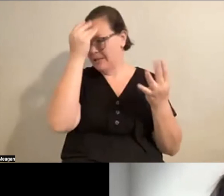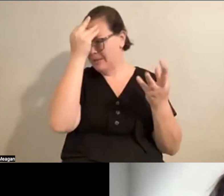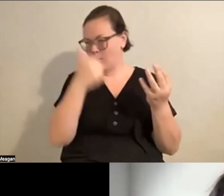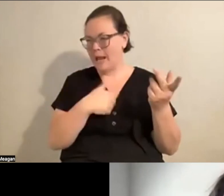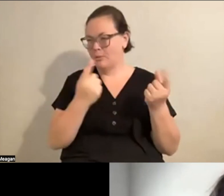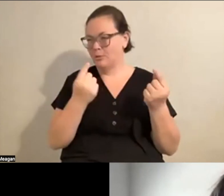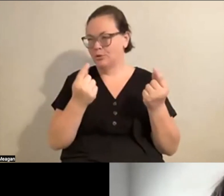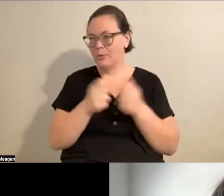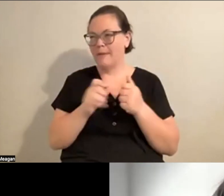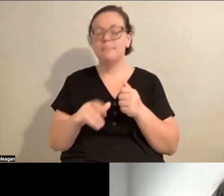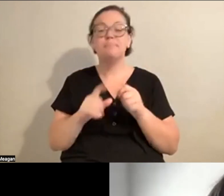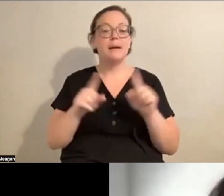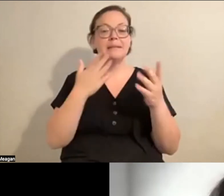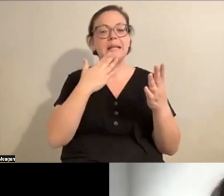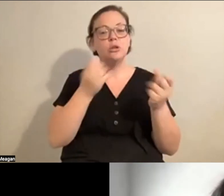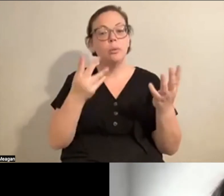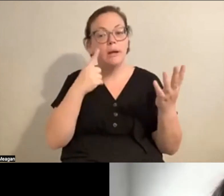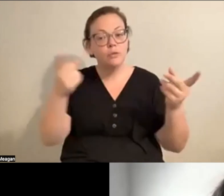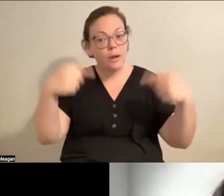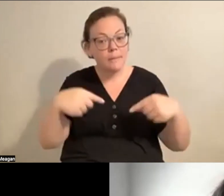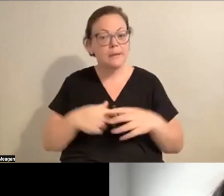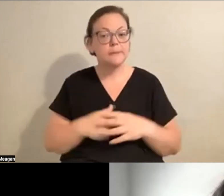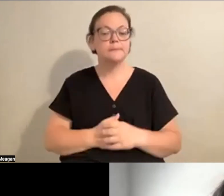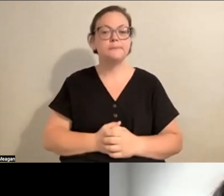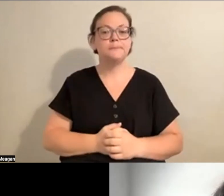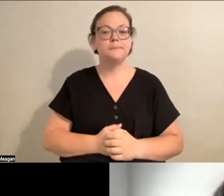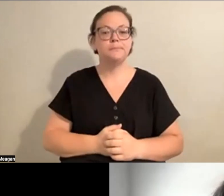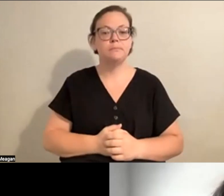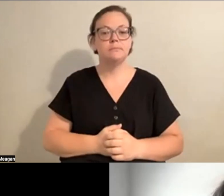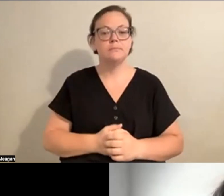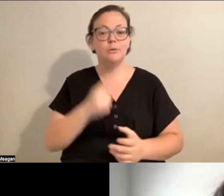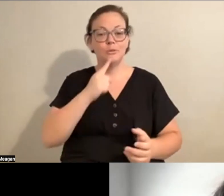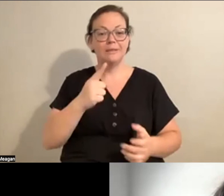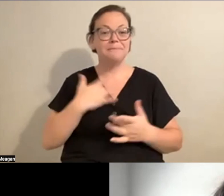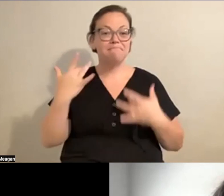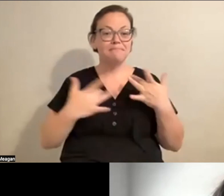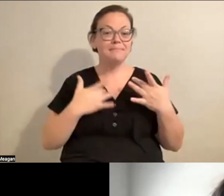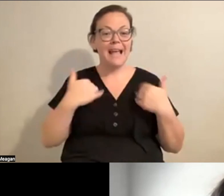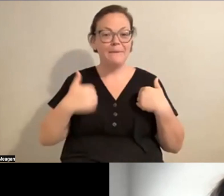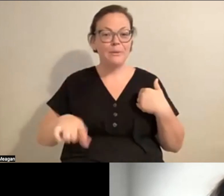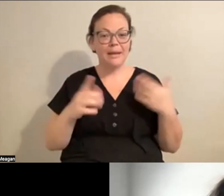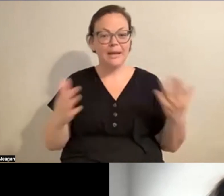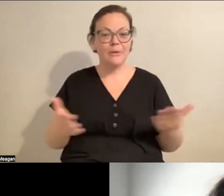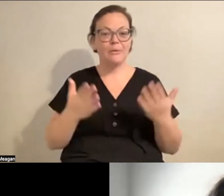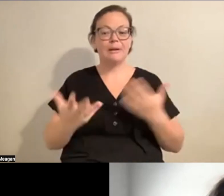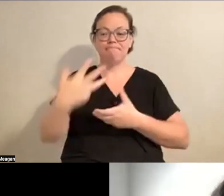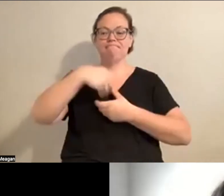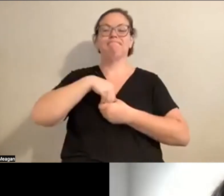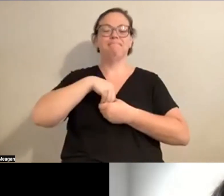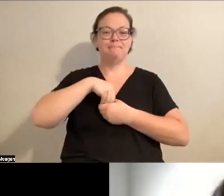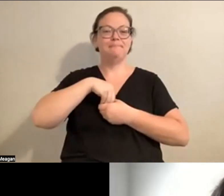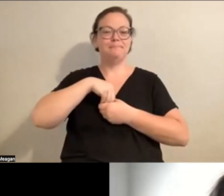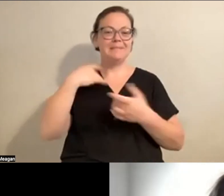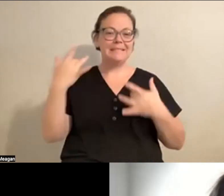them. But thank you all so much for coming. It's really delightful to have everyone so engaged and excited